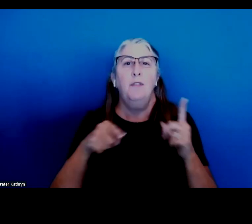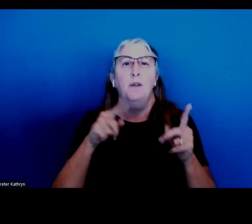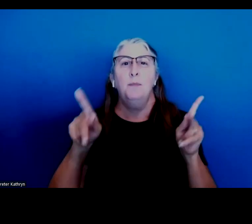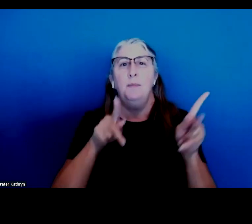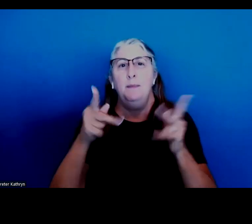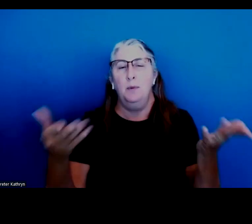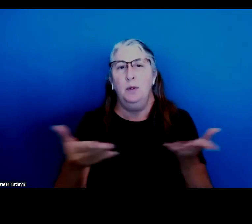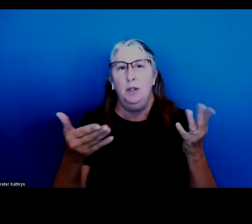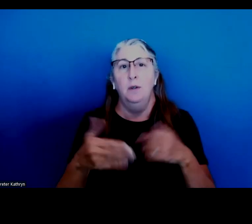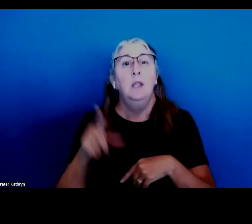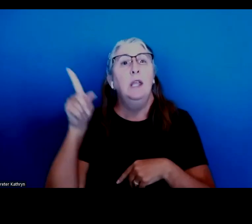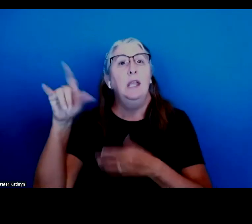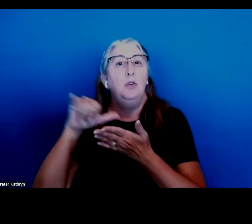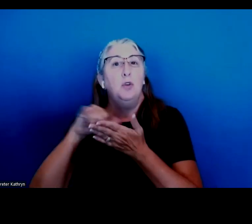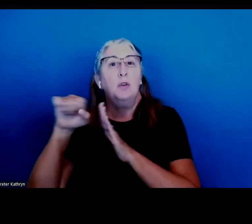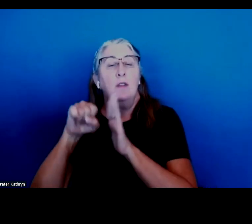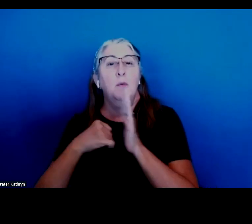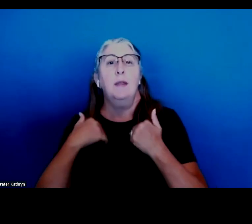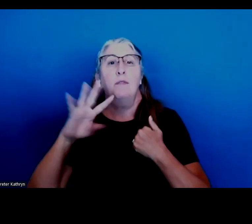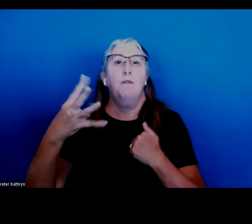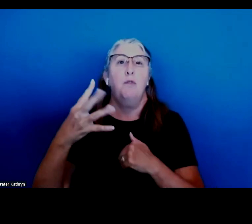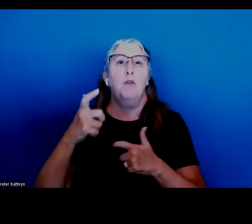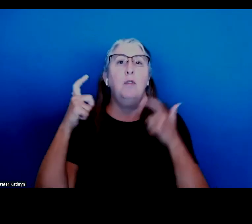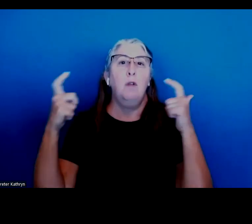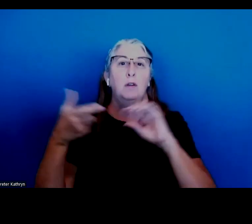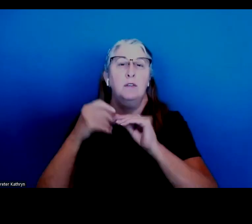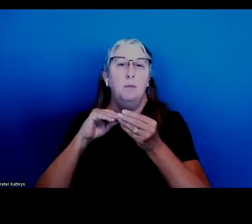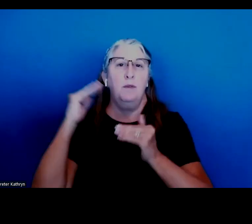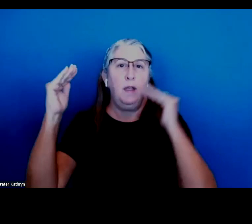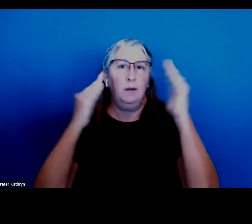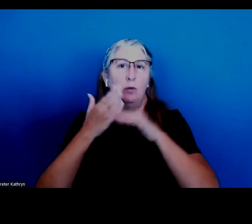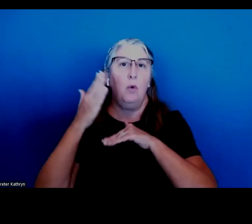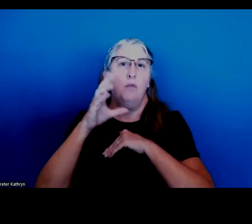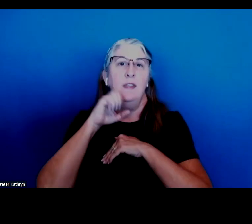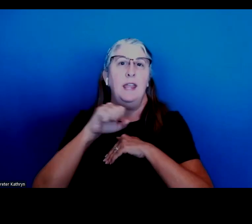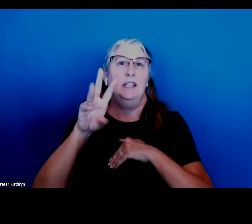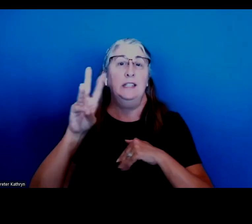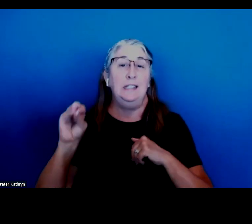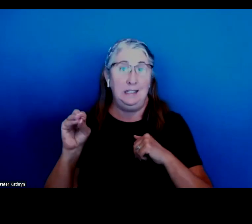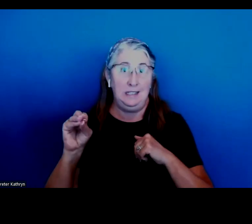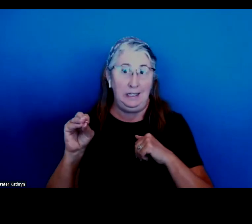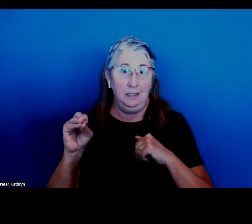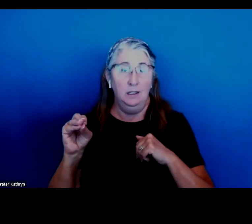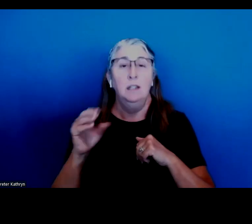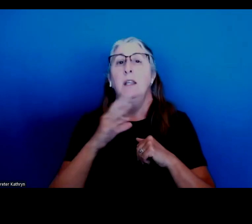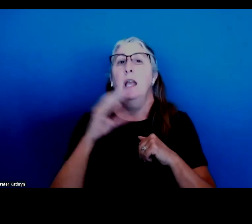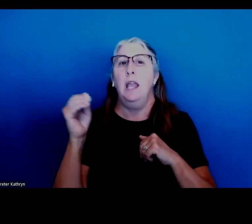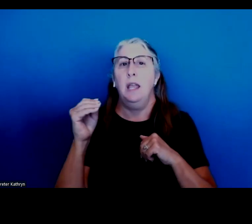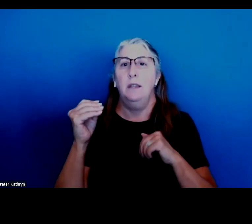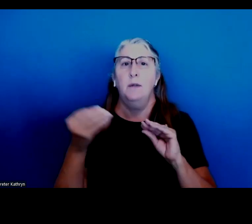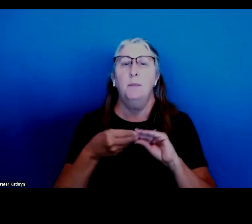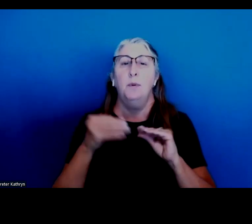we have the fourth largest number of adults over the age of 60, and the